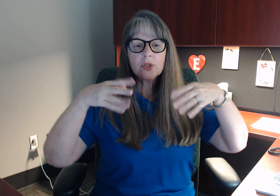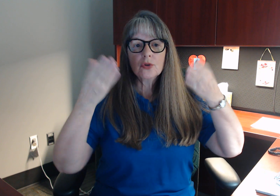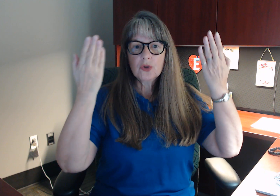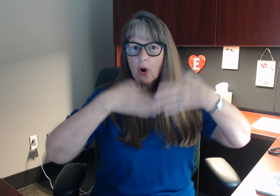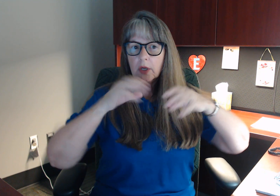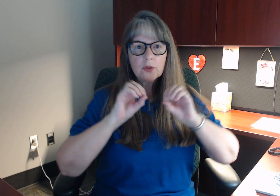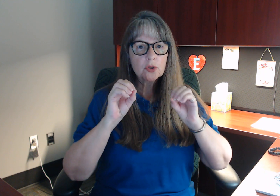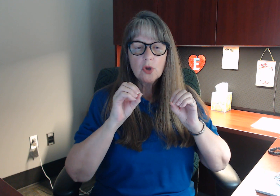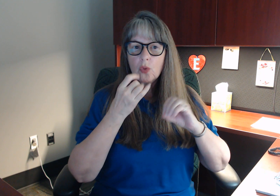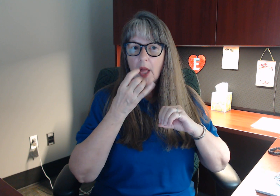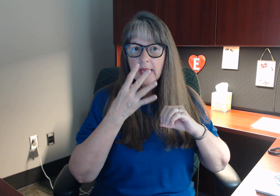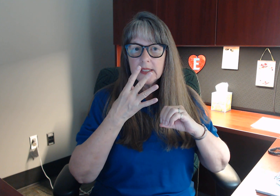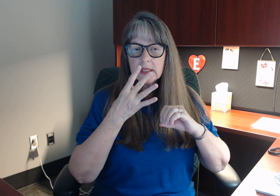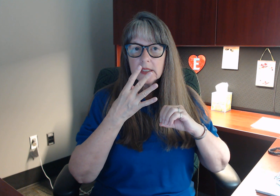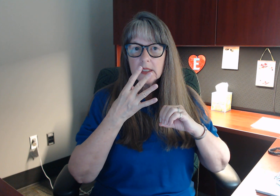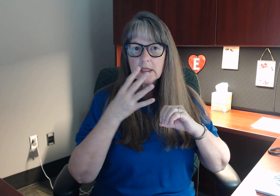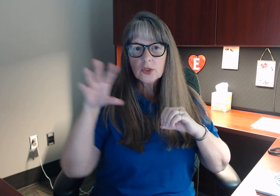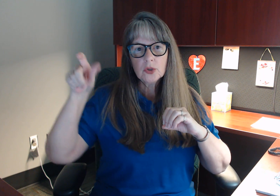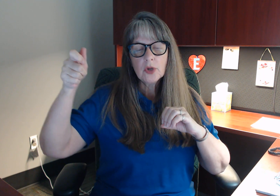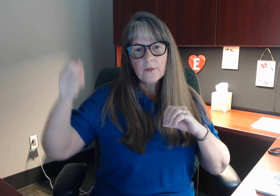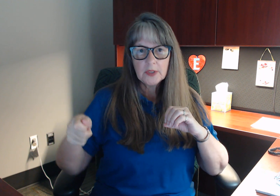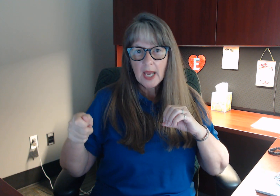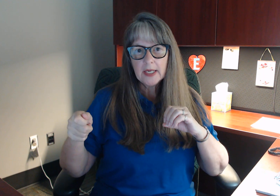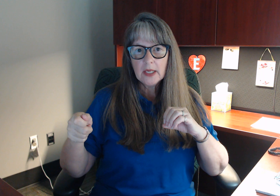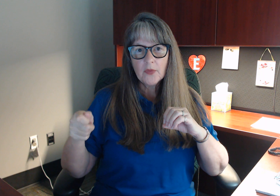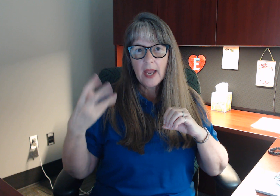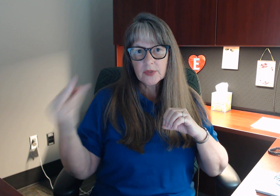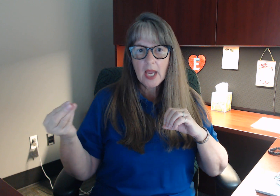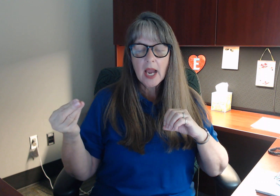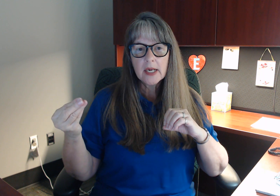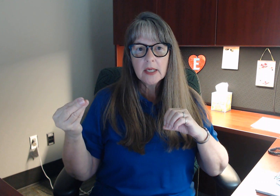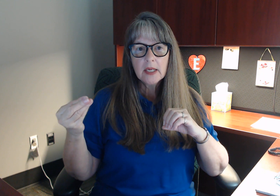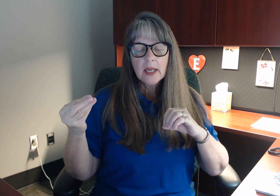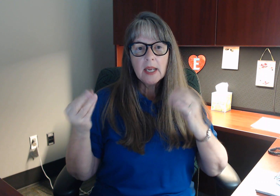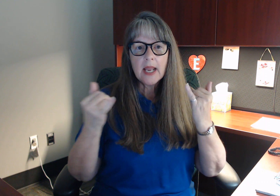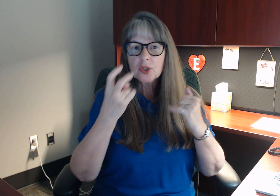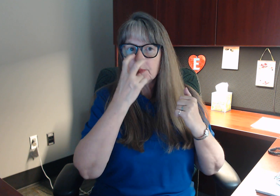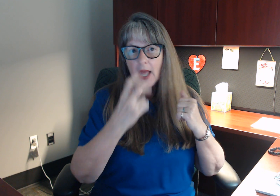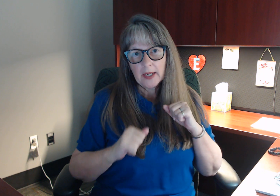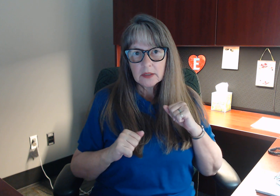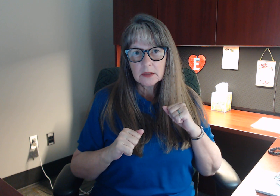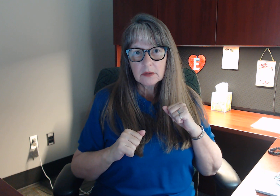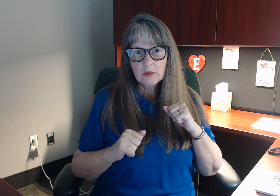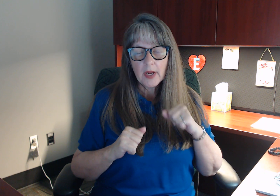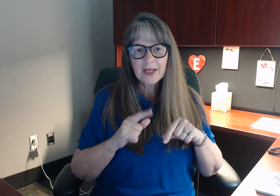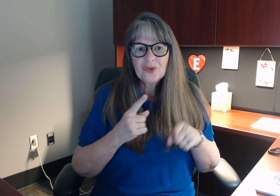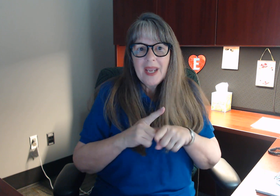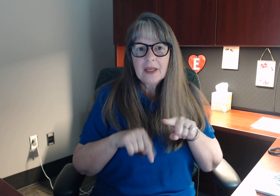it's dark, there's no light, turned off the light on the outside, Now she's blind, right? Because you